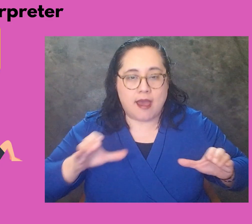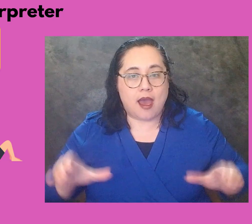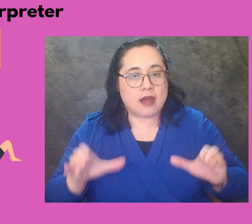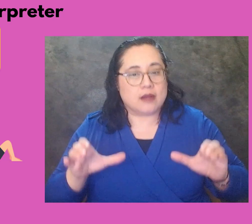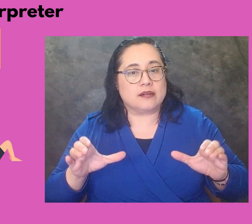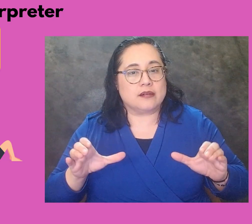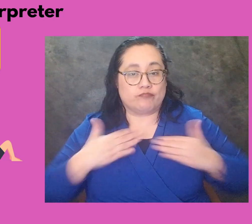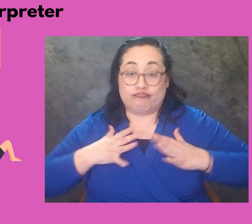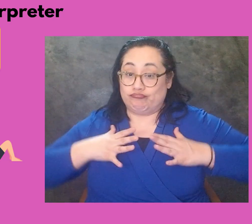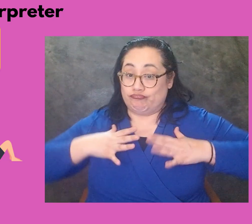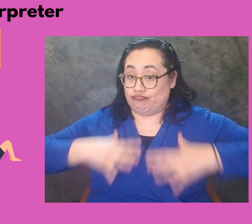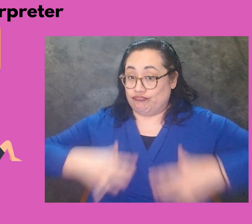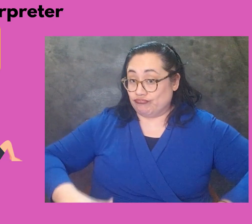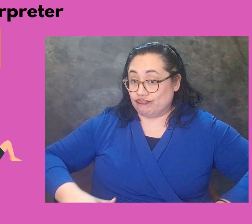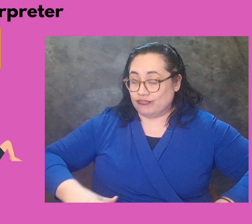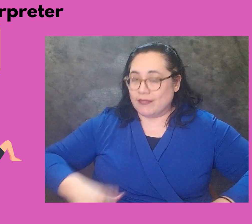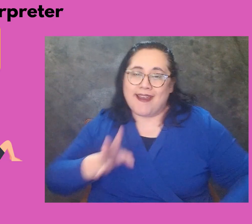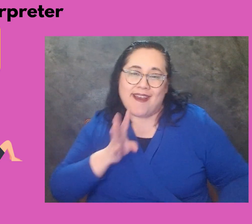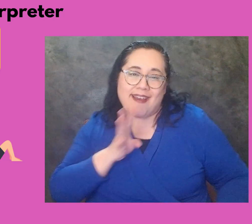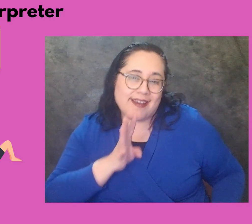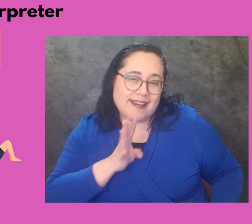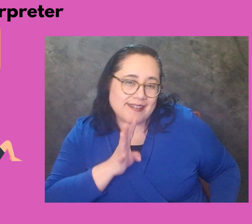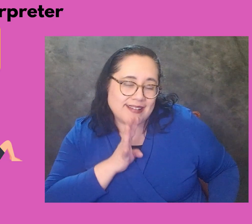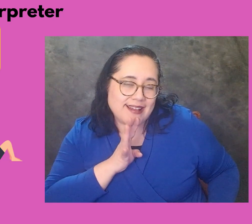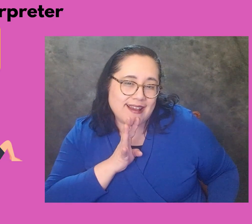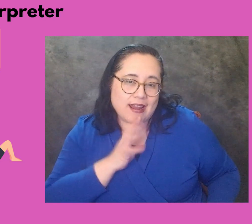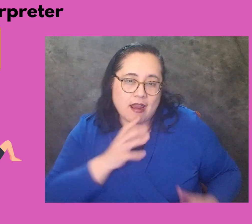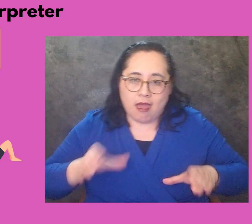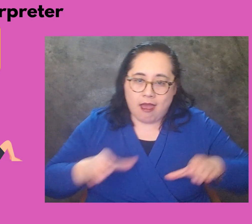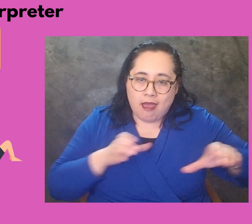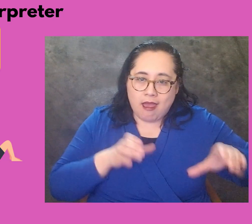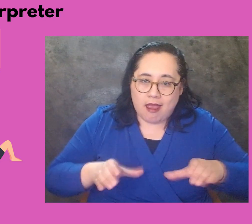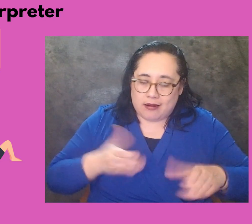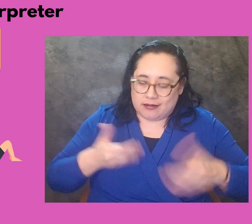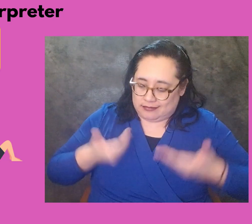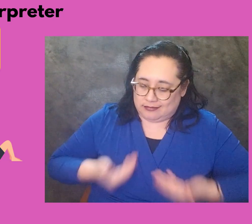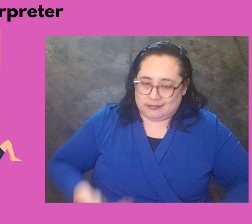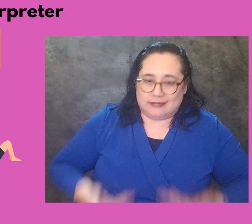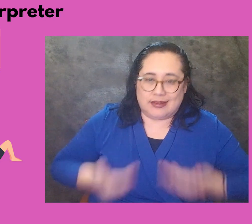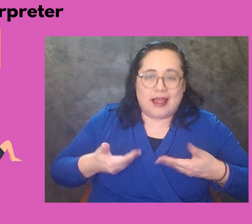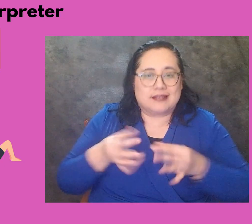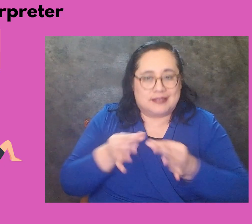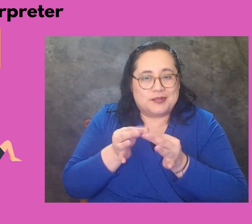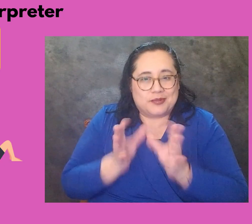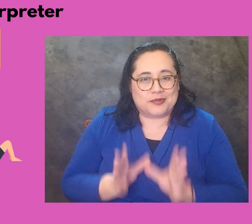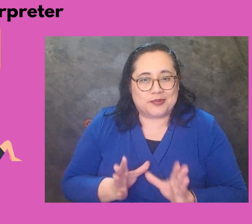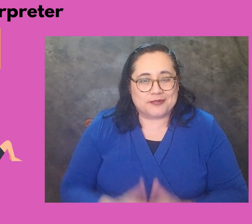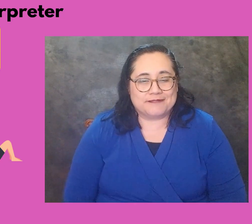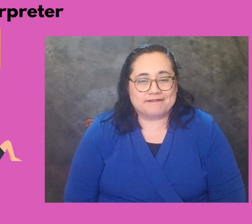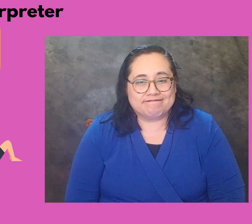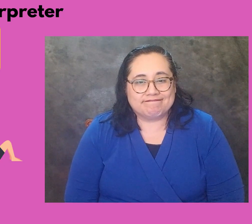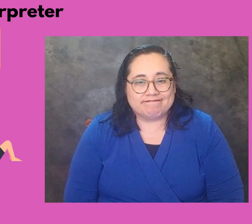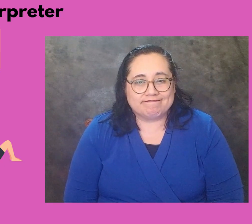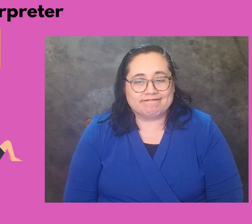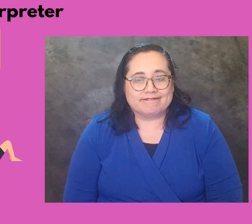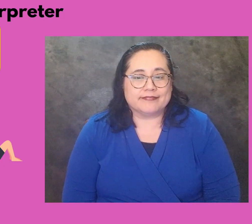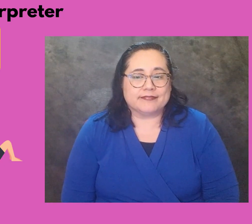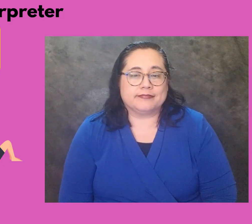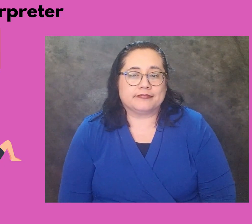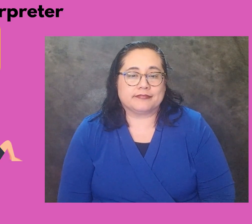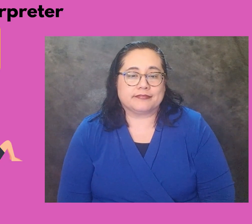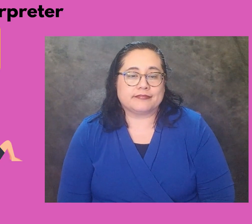act, dress, speak the language of, and conduct yourself as an interpreter.